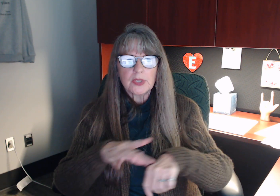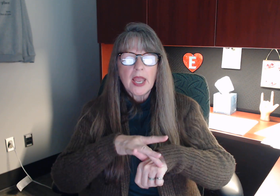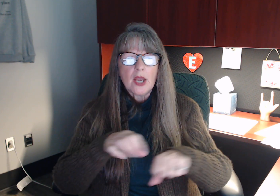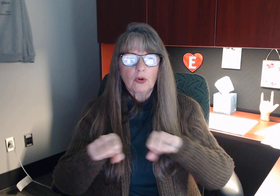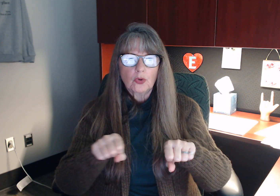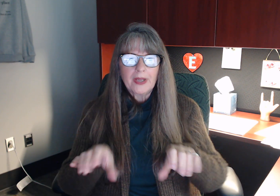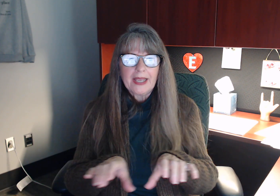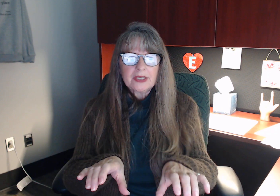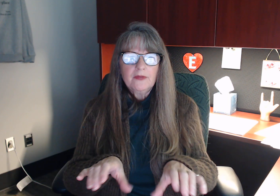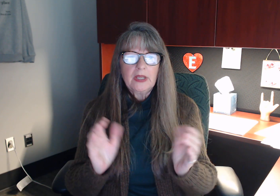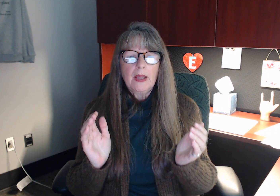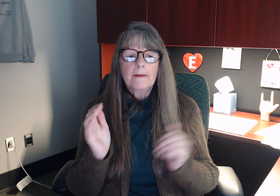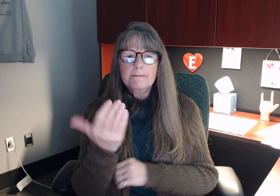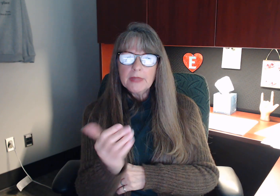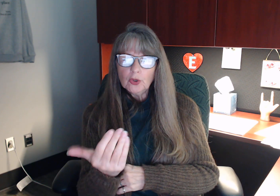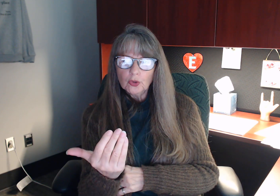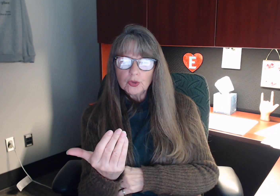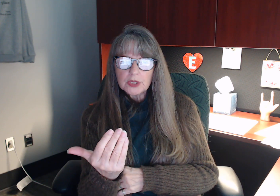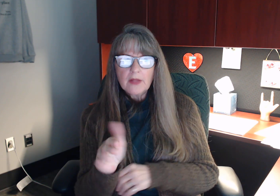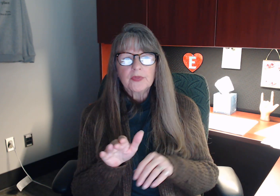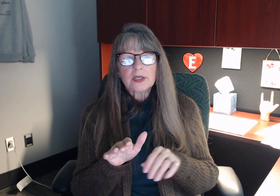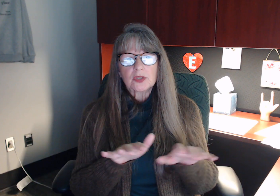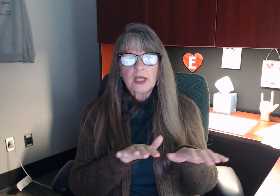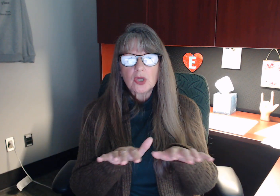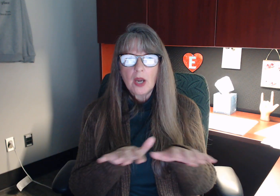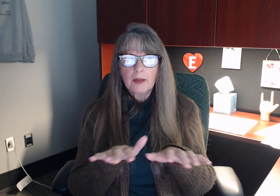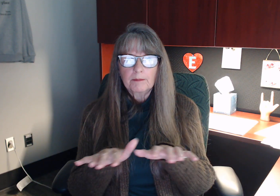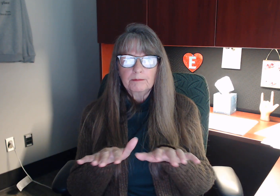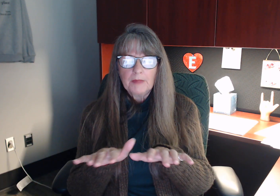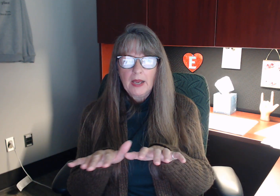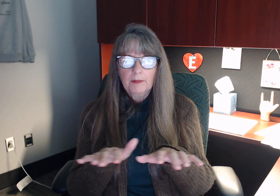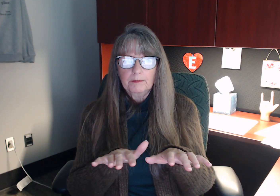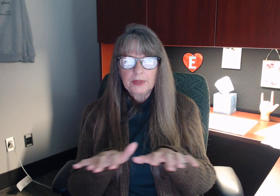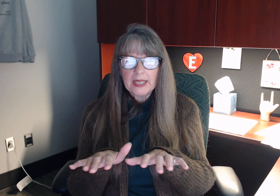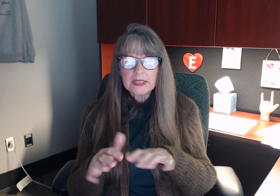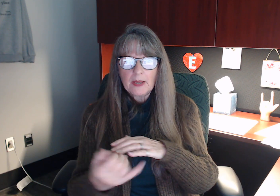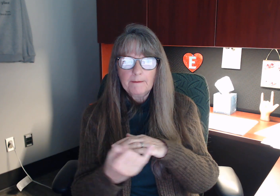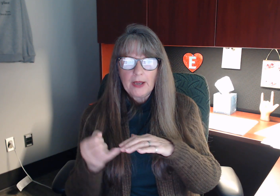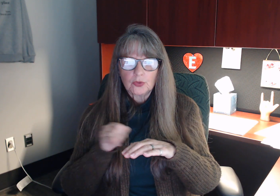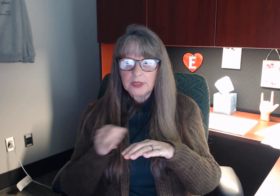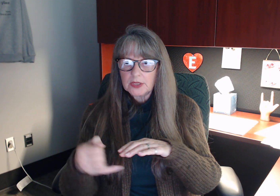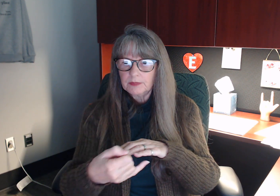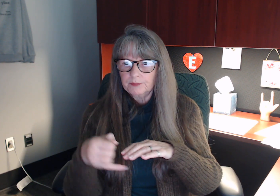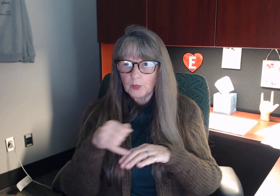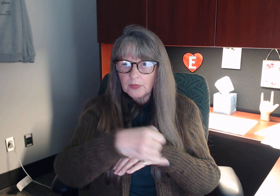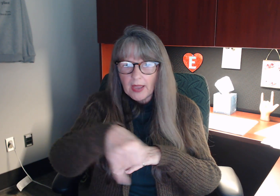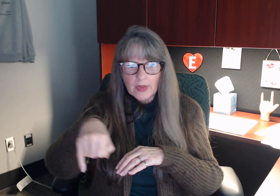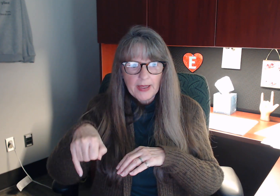and earthquake activity mirrors this tectonic plate boundaries, where they have that